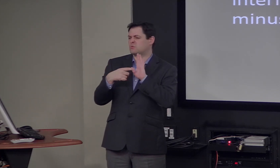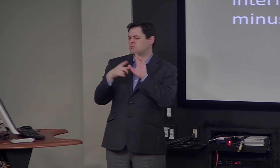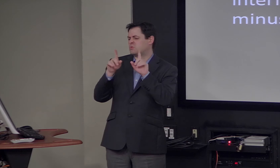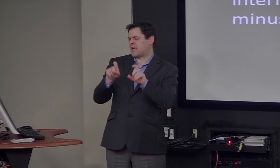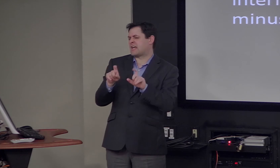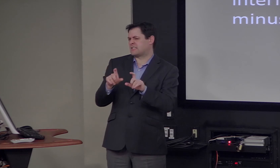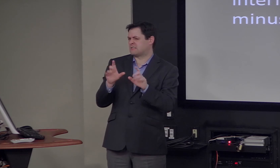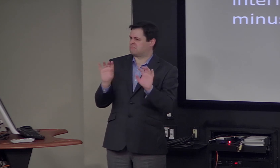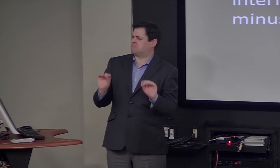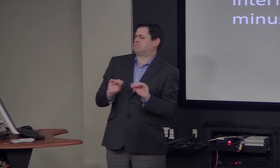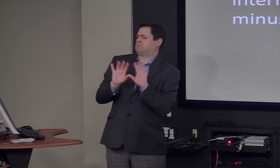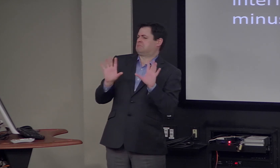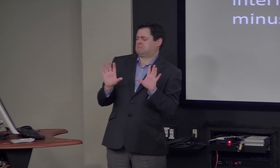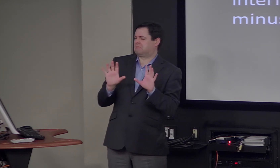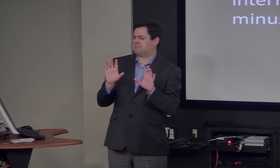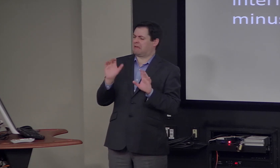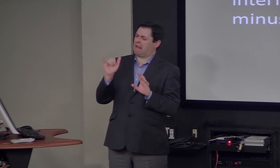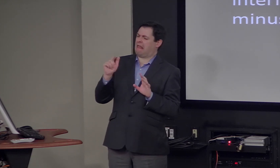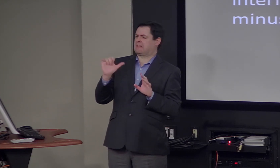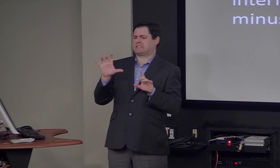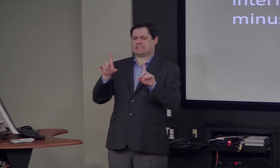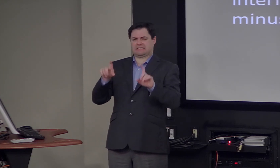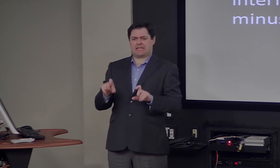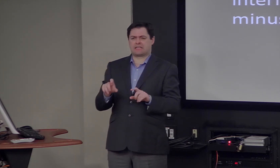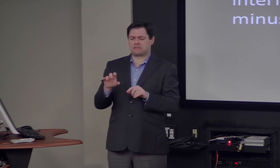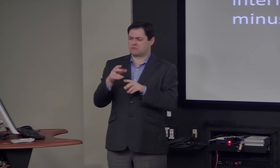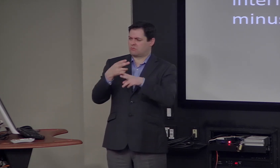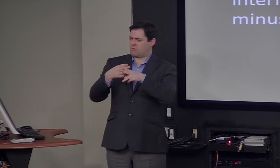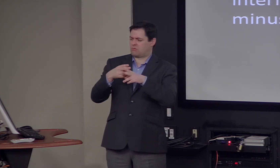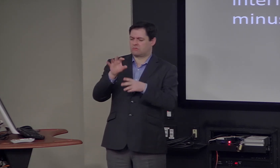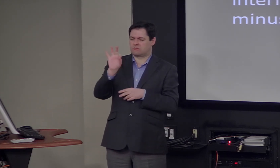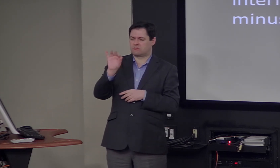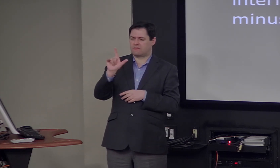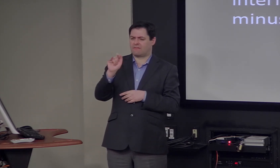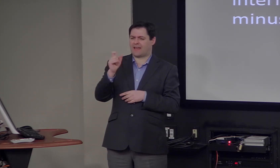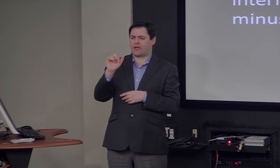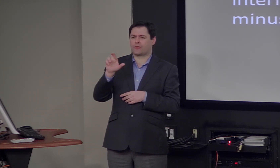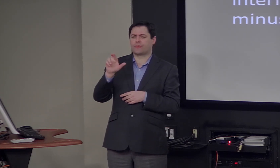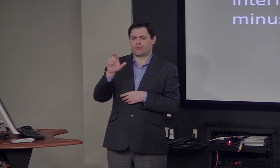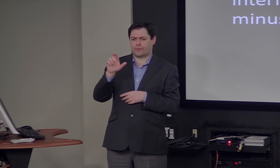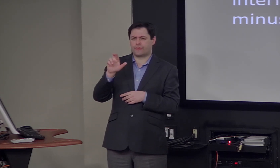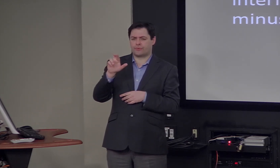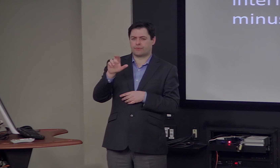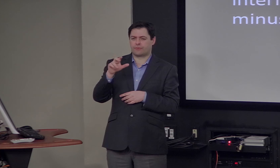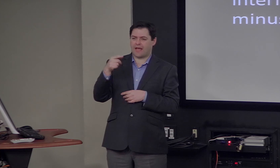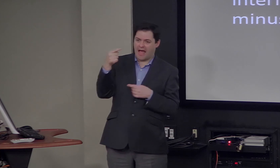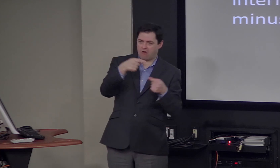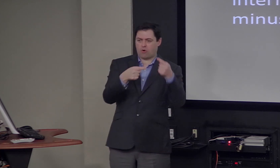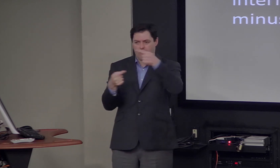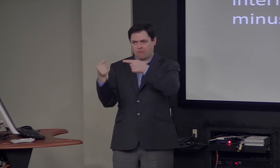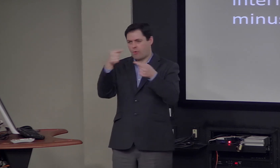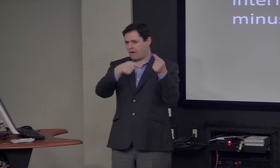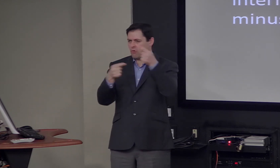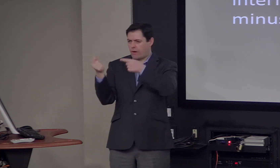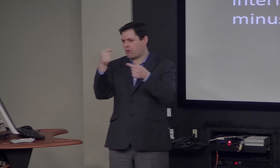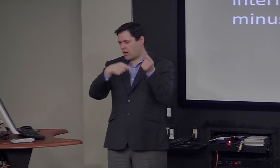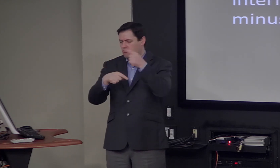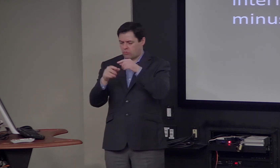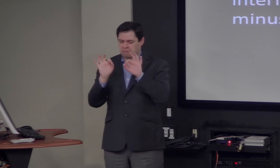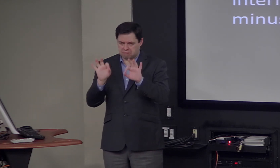attend to a particular task, and so we wanted to test that. We used a classic test called the flanker task test, where you have